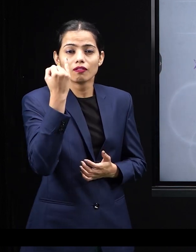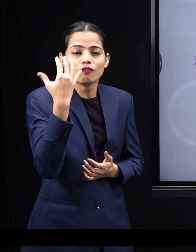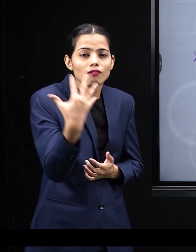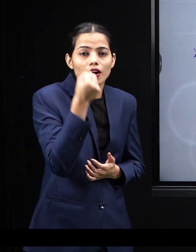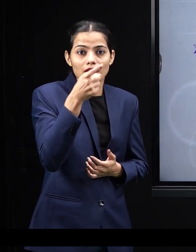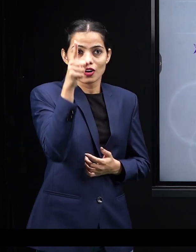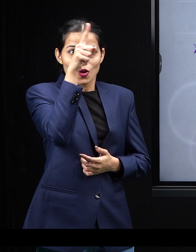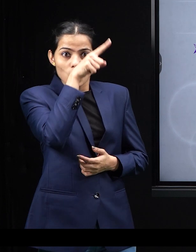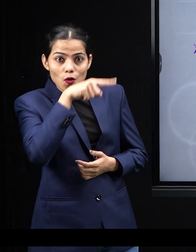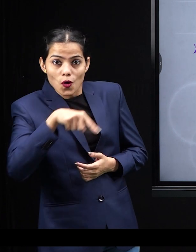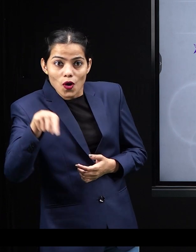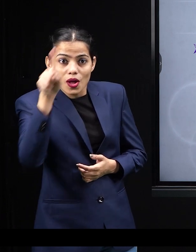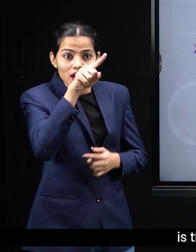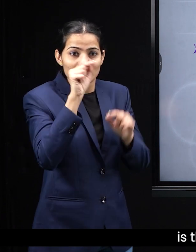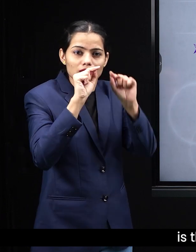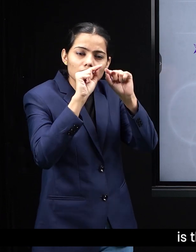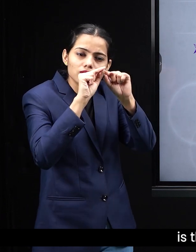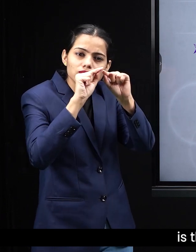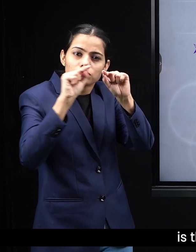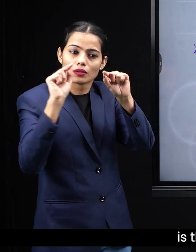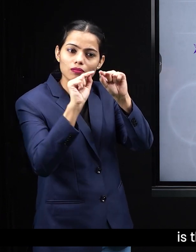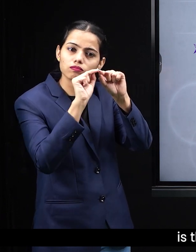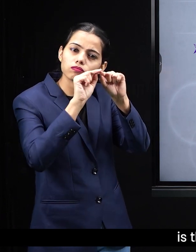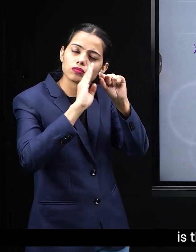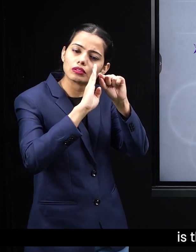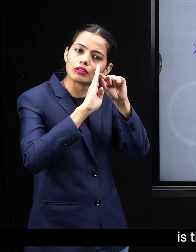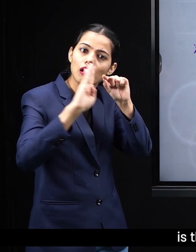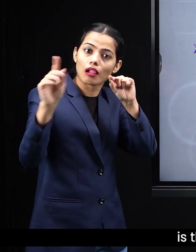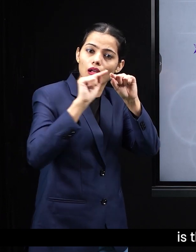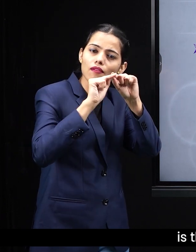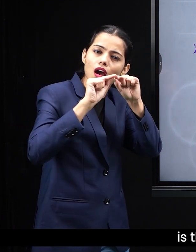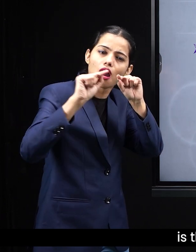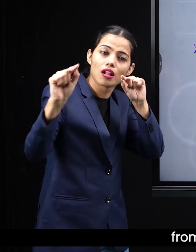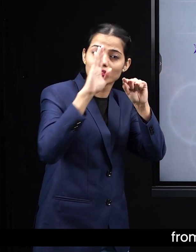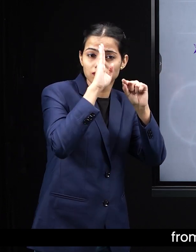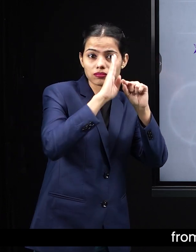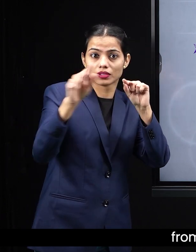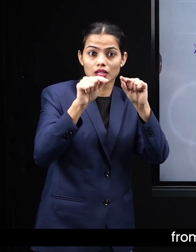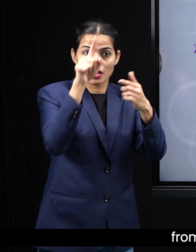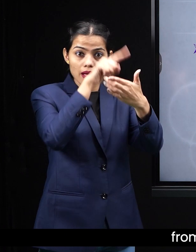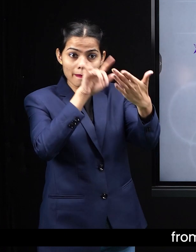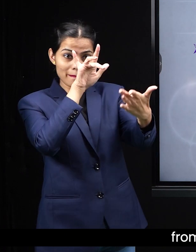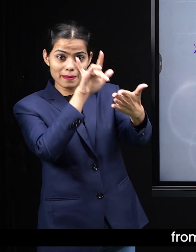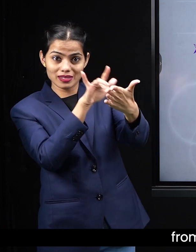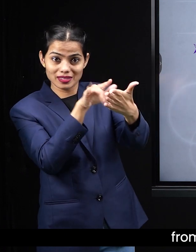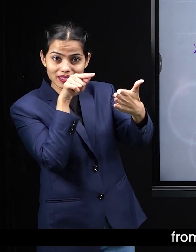The exterior of a circle is the line in the plane whose distance from the center is larger than